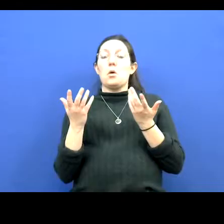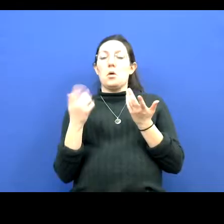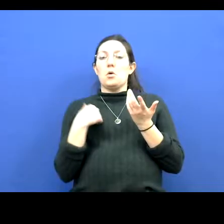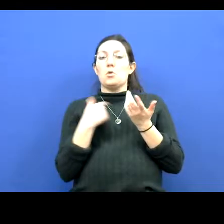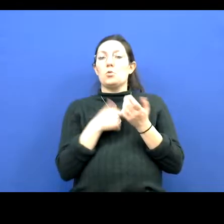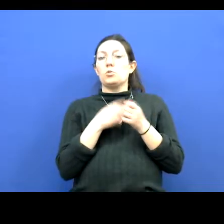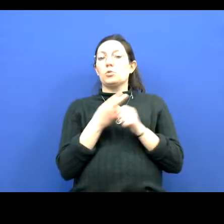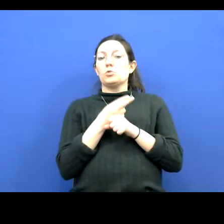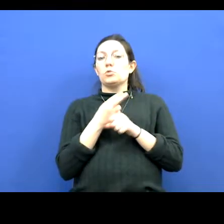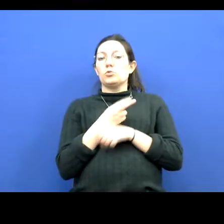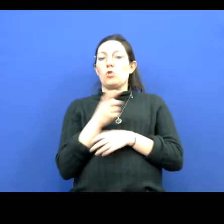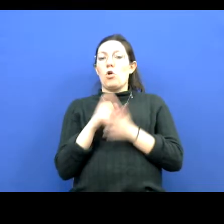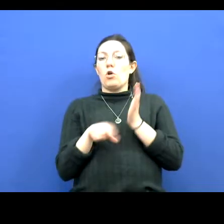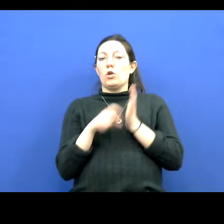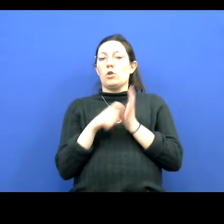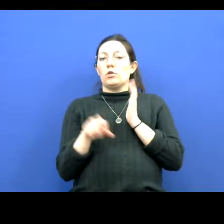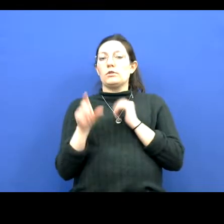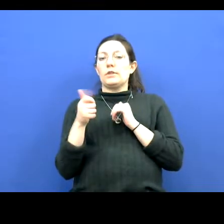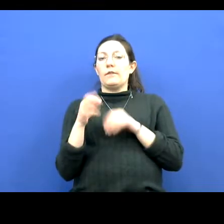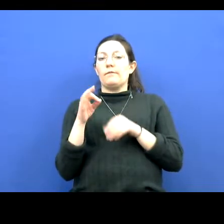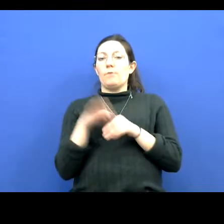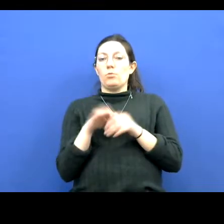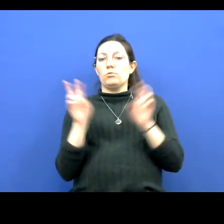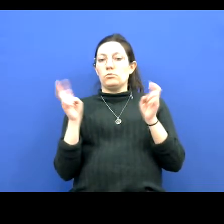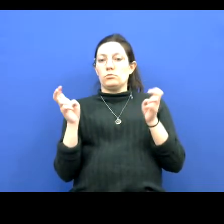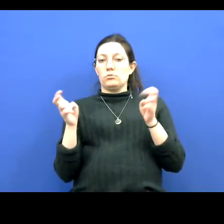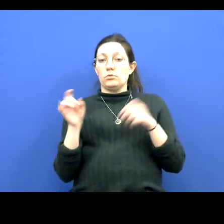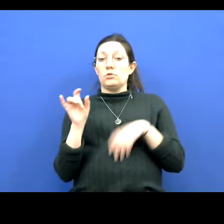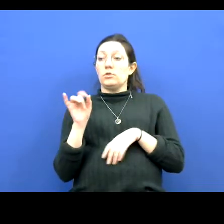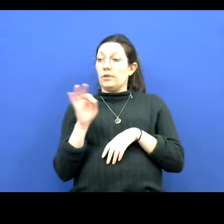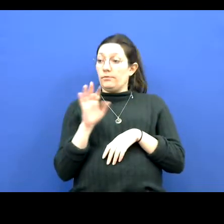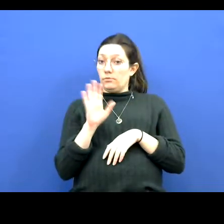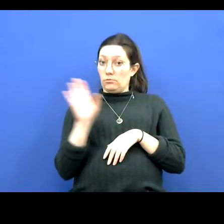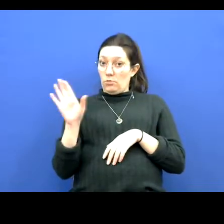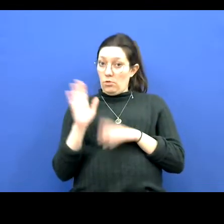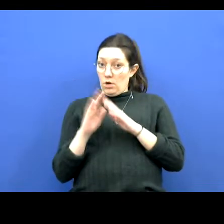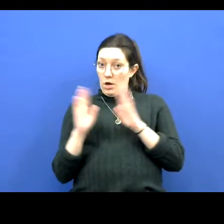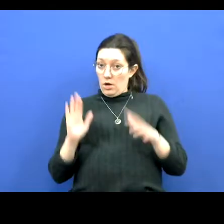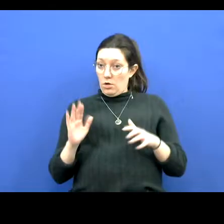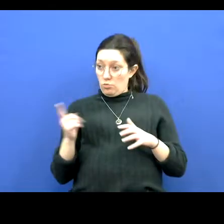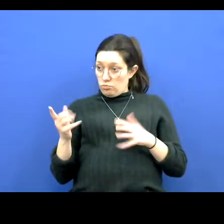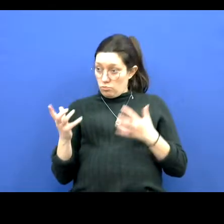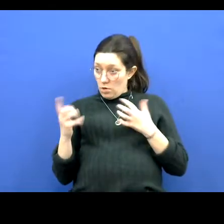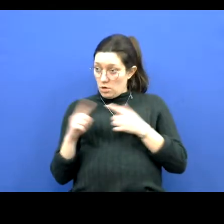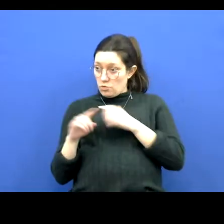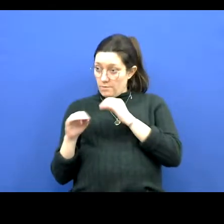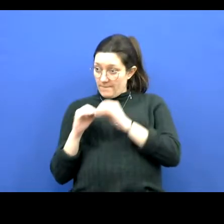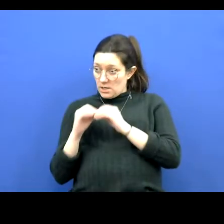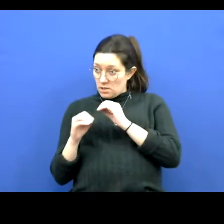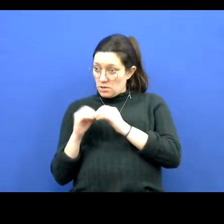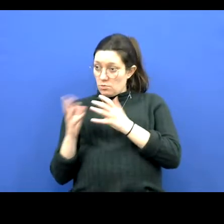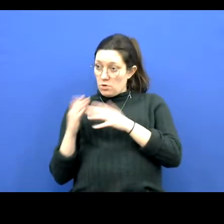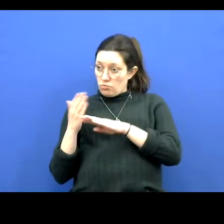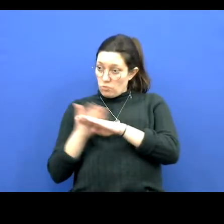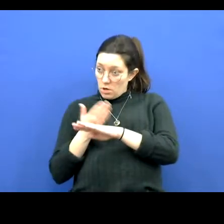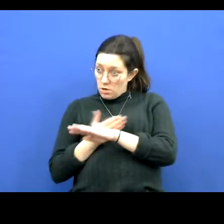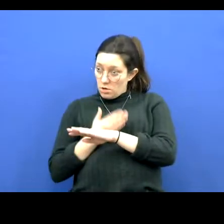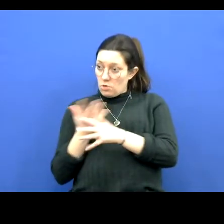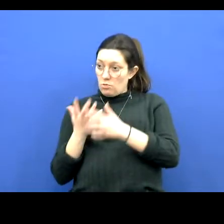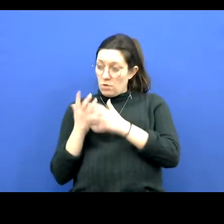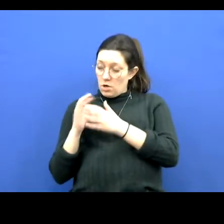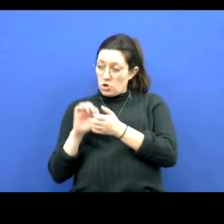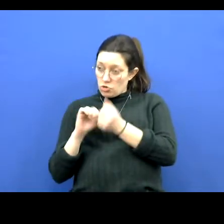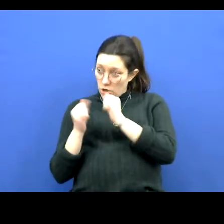Article 10 vote is if you want to do an alteration, modification, or addition to your property as a